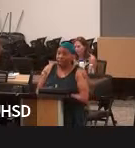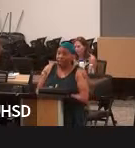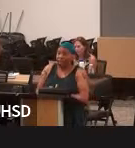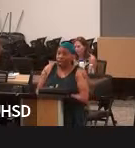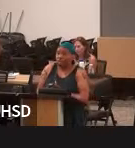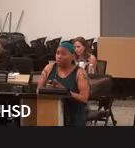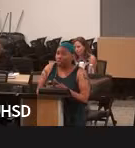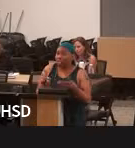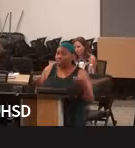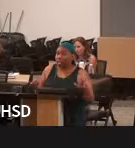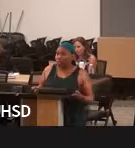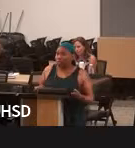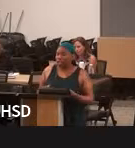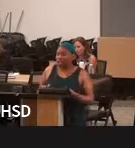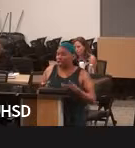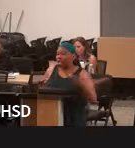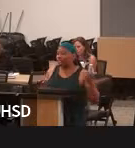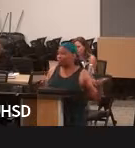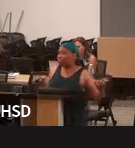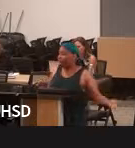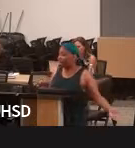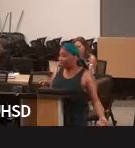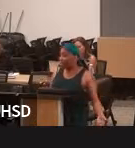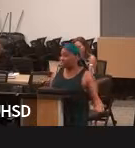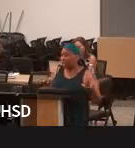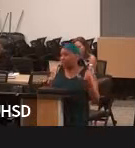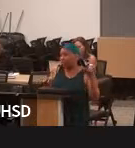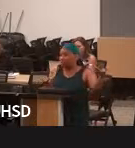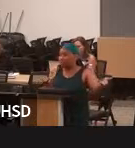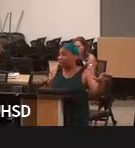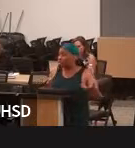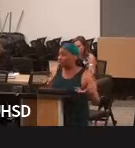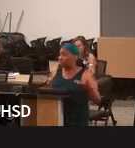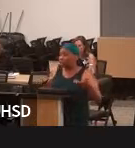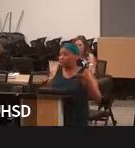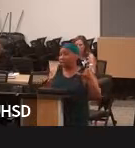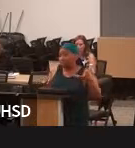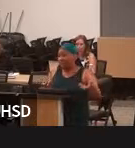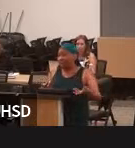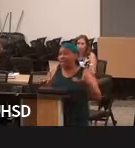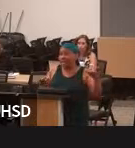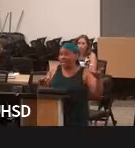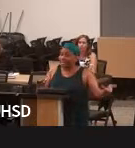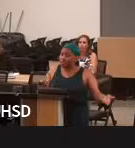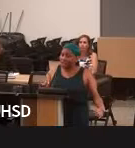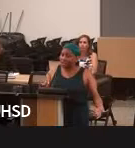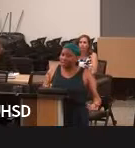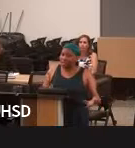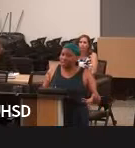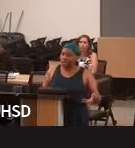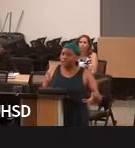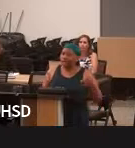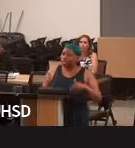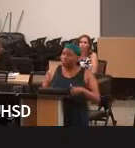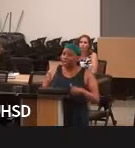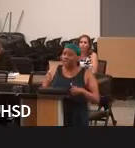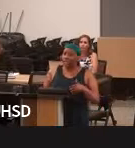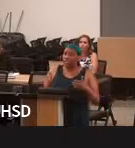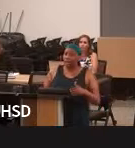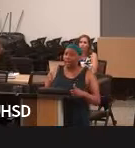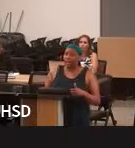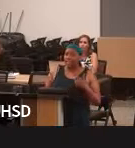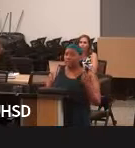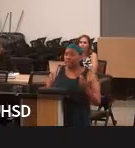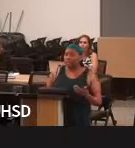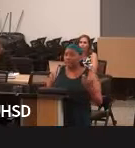of dehumanizing language and anti-Blackness. I specifically want to talk about that, anti-Blackness. So anti-Blackness